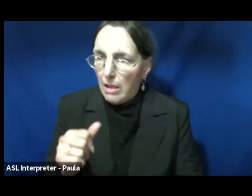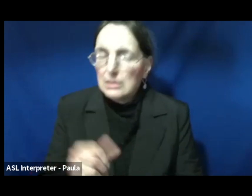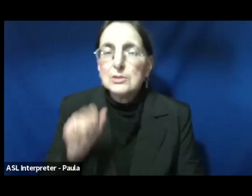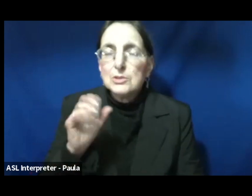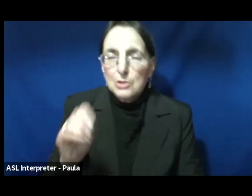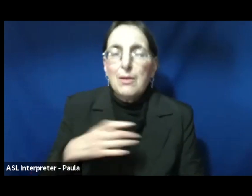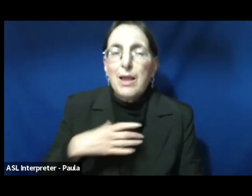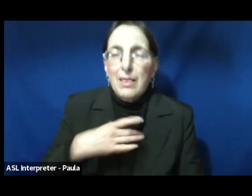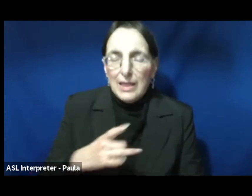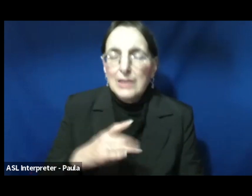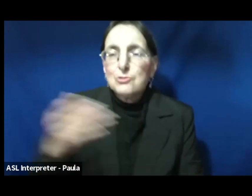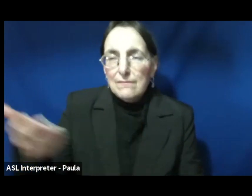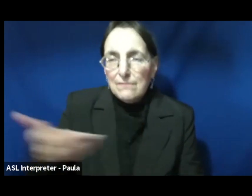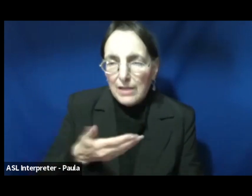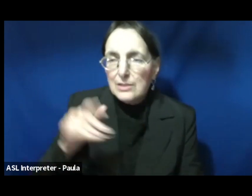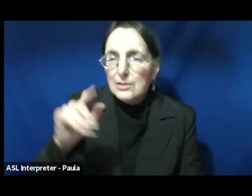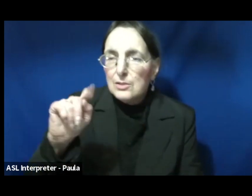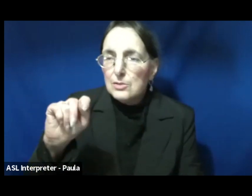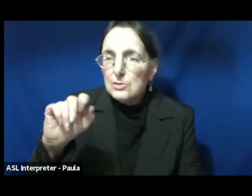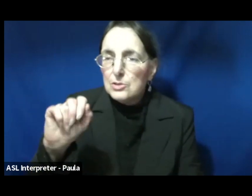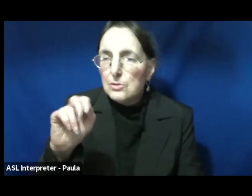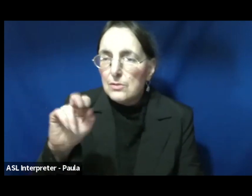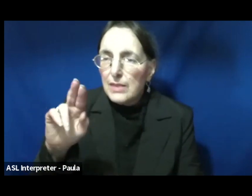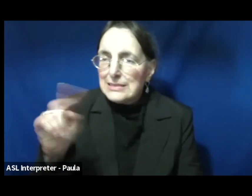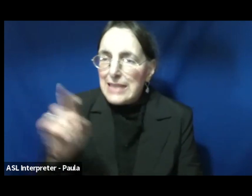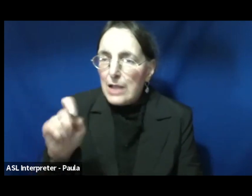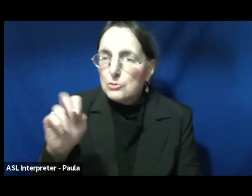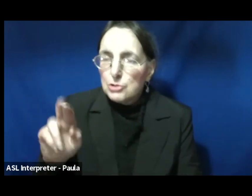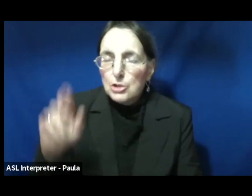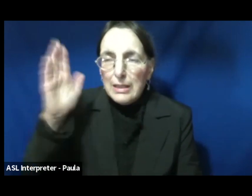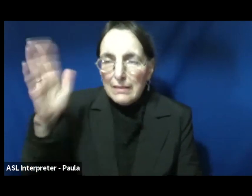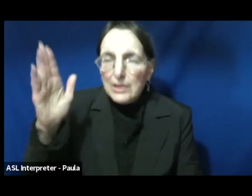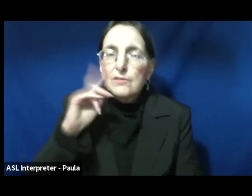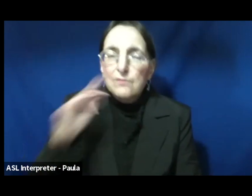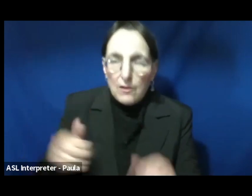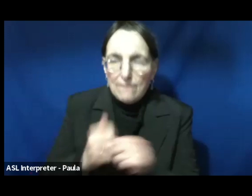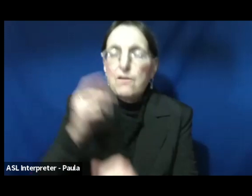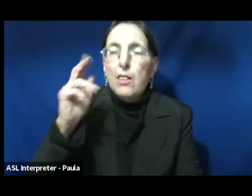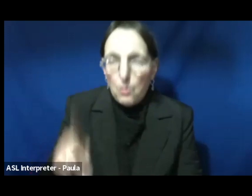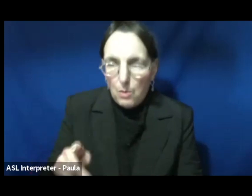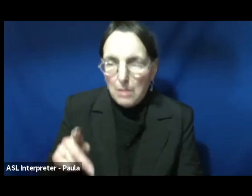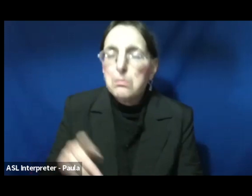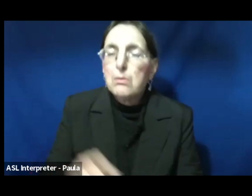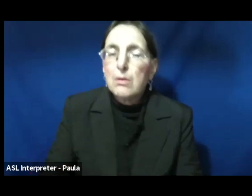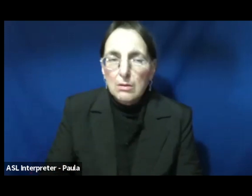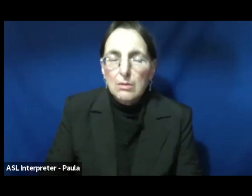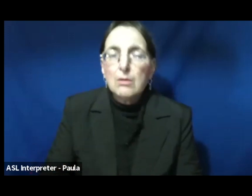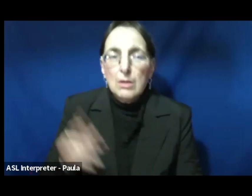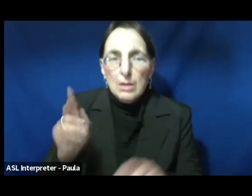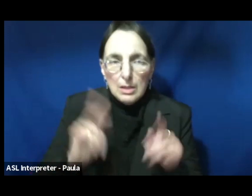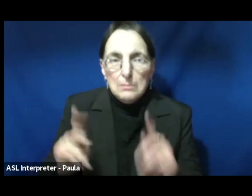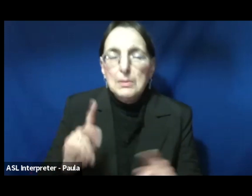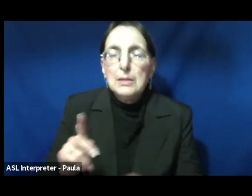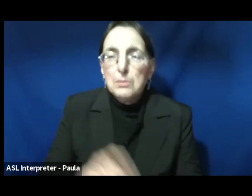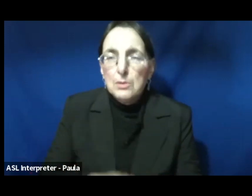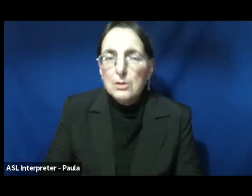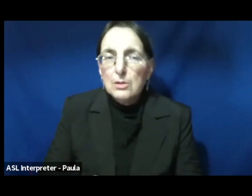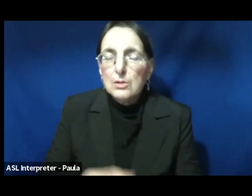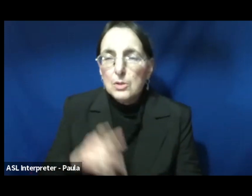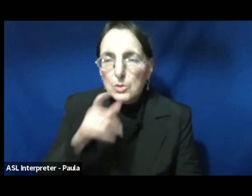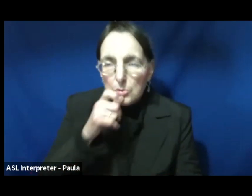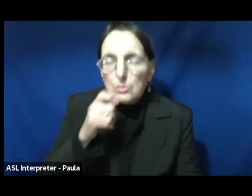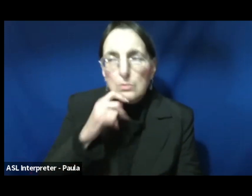the Tauzer lecture or the follow-up on the Tauzer lecture, where a number of people that admire Brook as an icon of